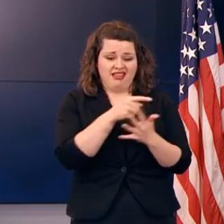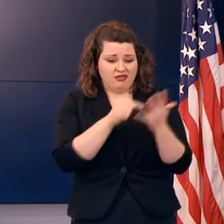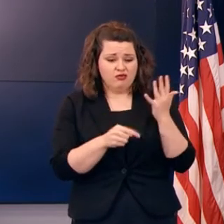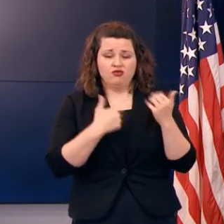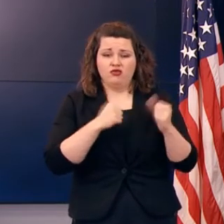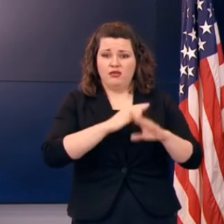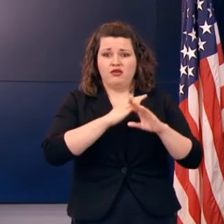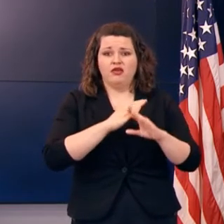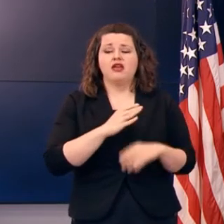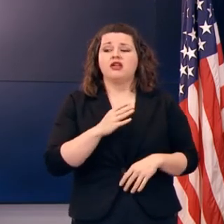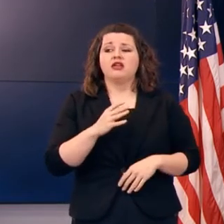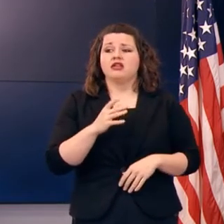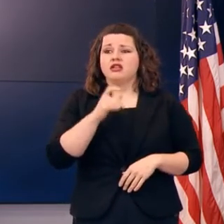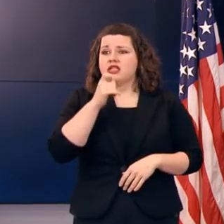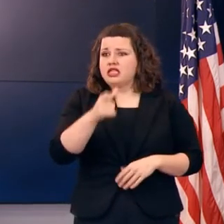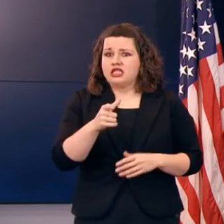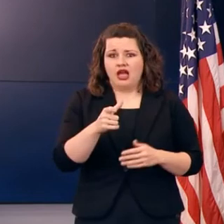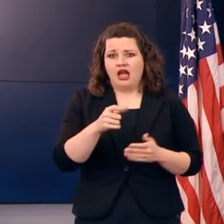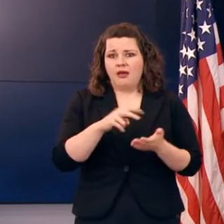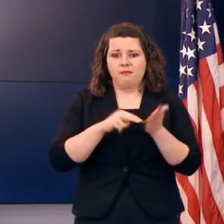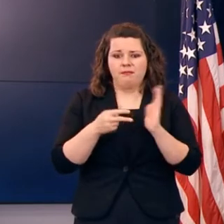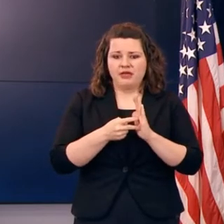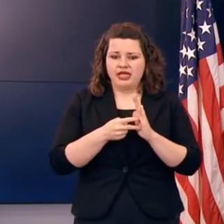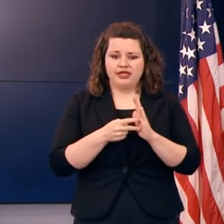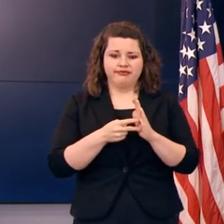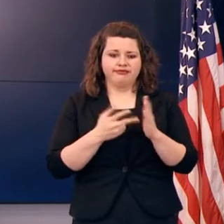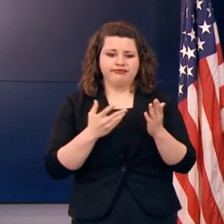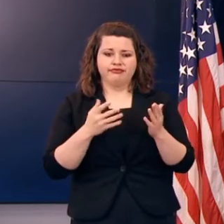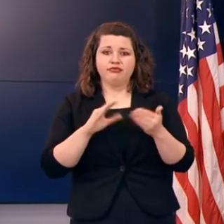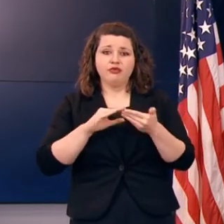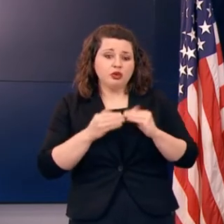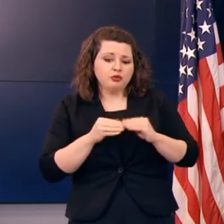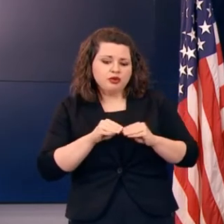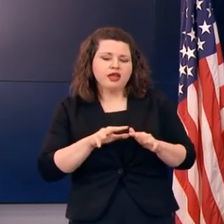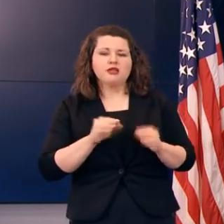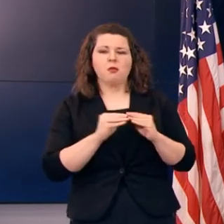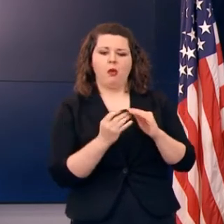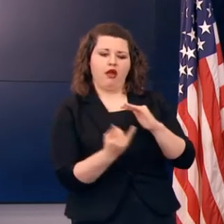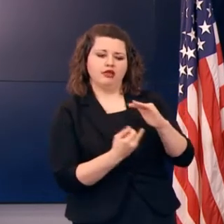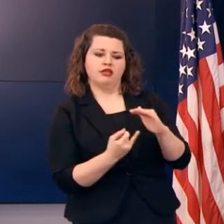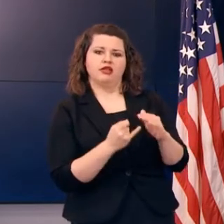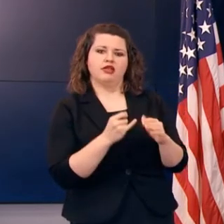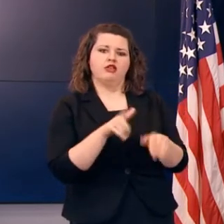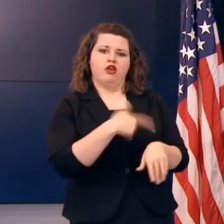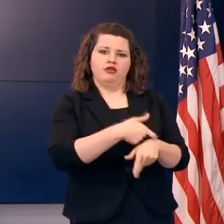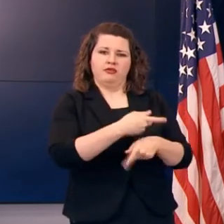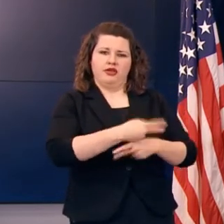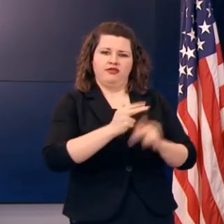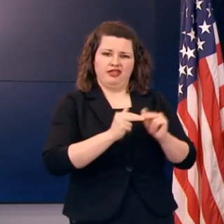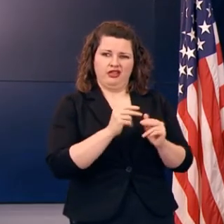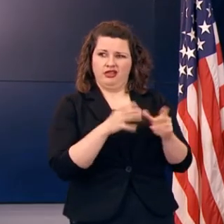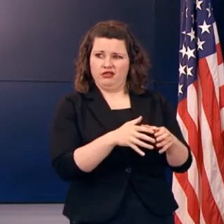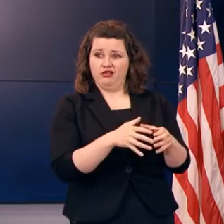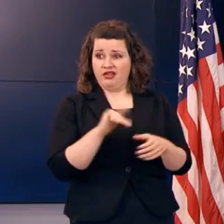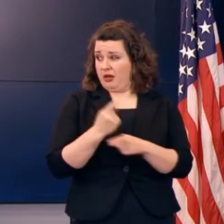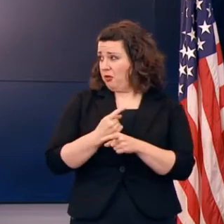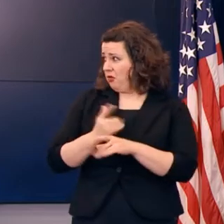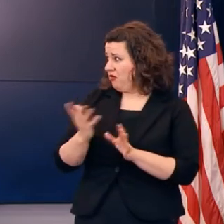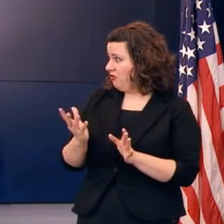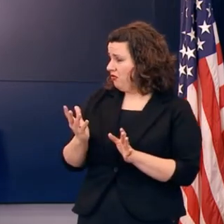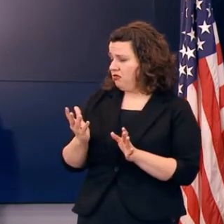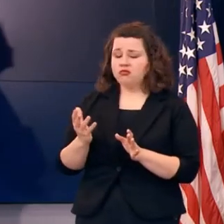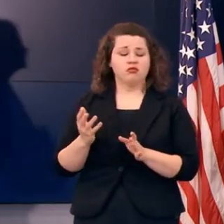not indicative of probably a community spread, but more isolated to the long-term care facility. Would that be appropriate to say that?